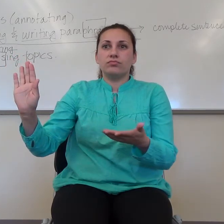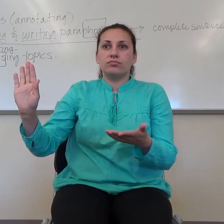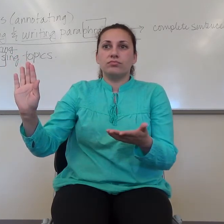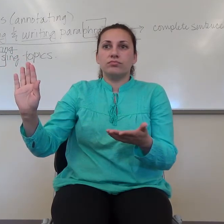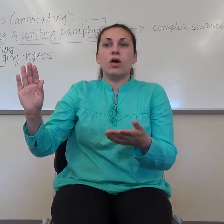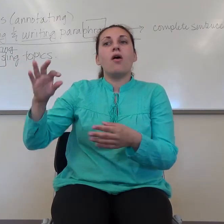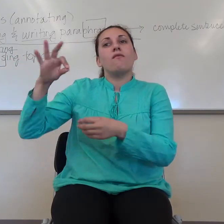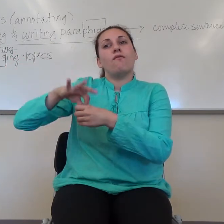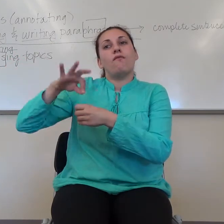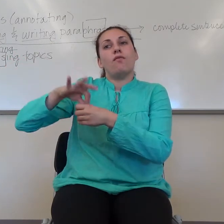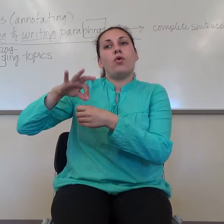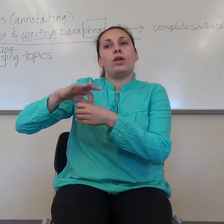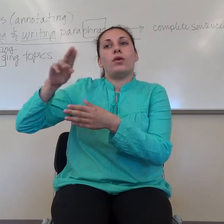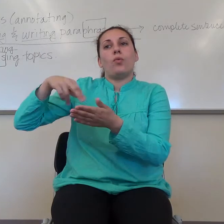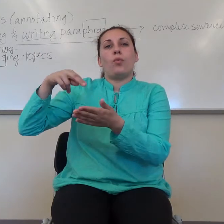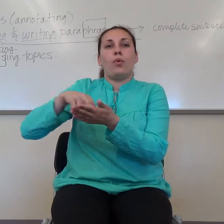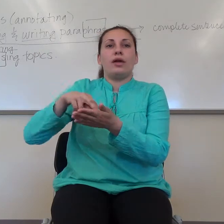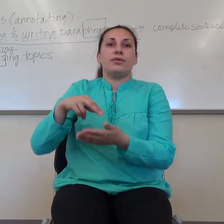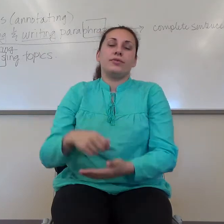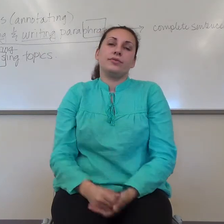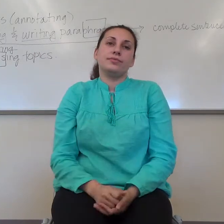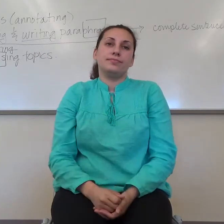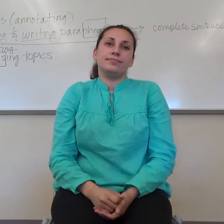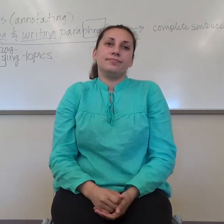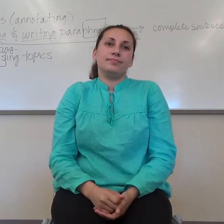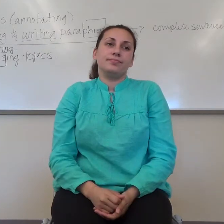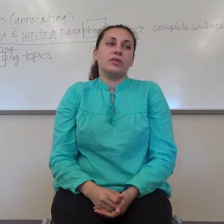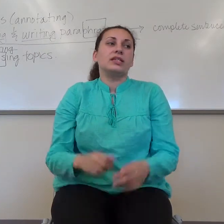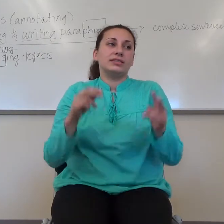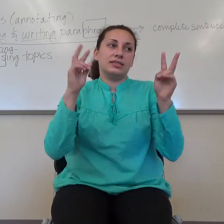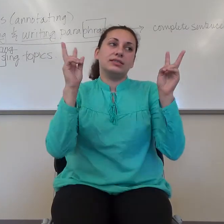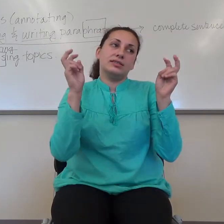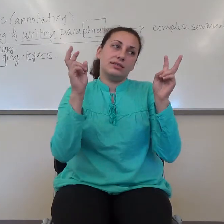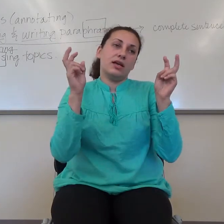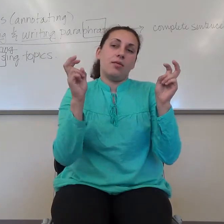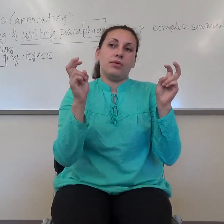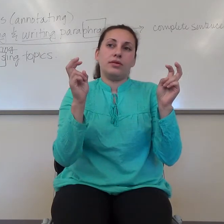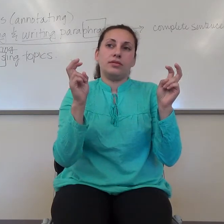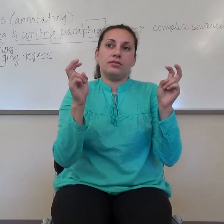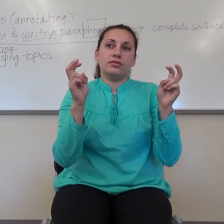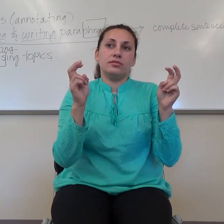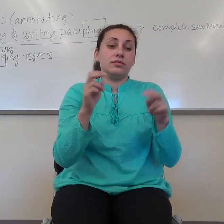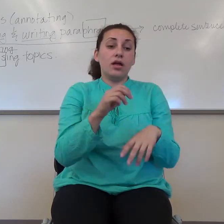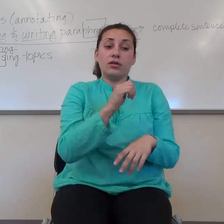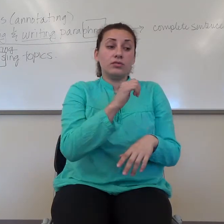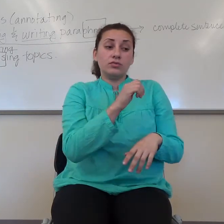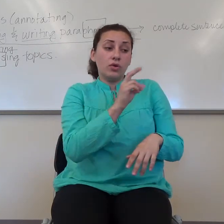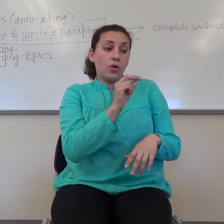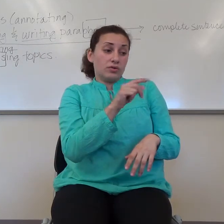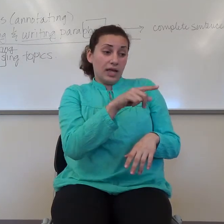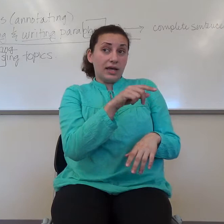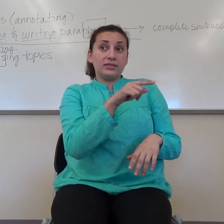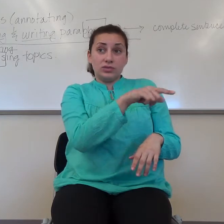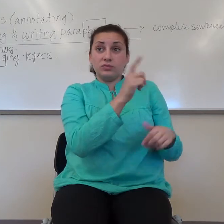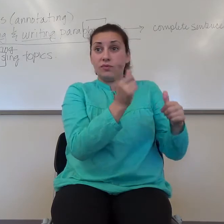voting record. That's the topic of it. Not the fact that she was the first female justice. That just turned out to